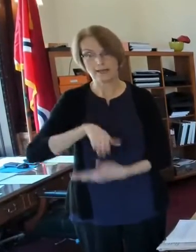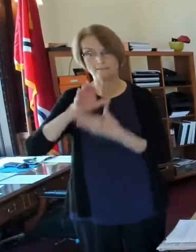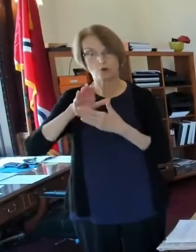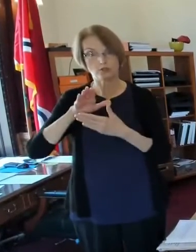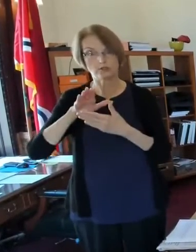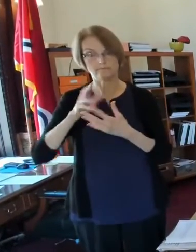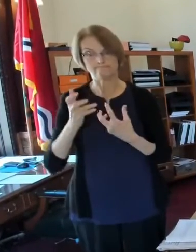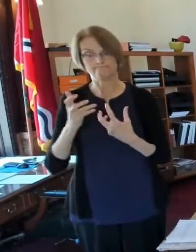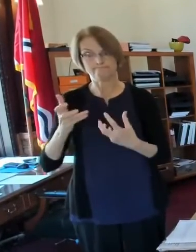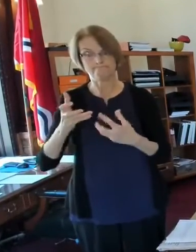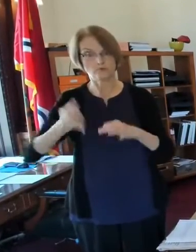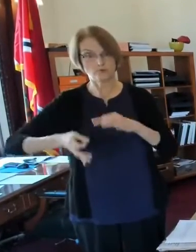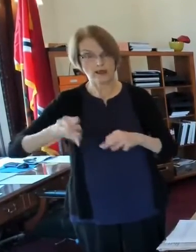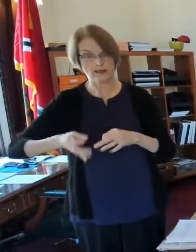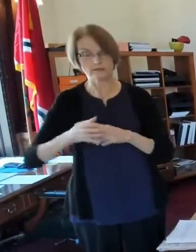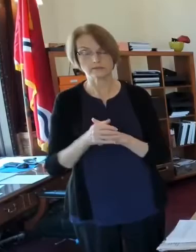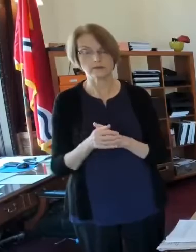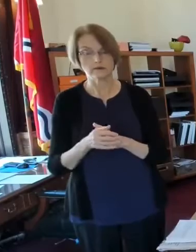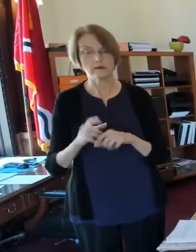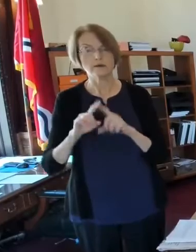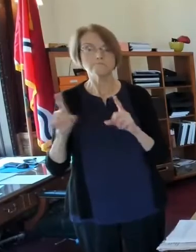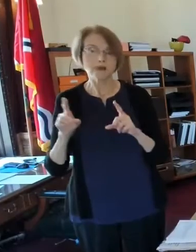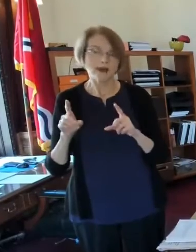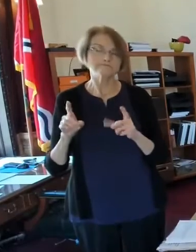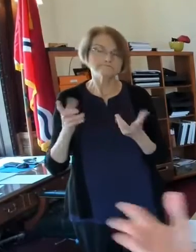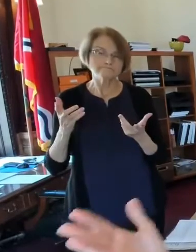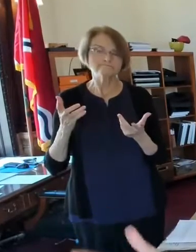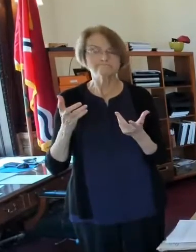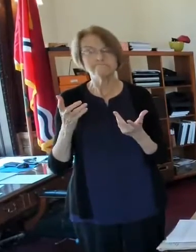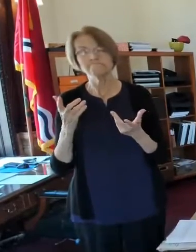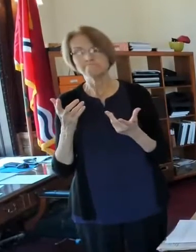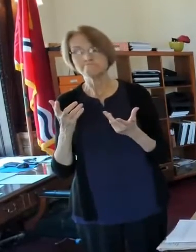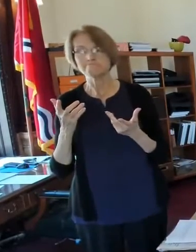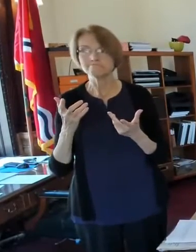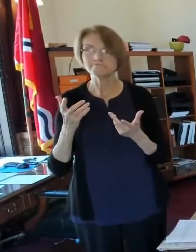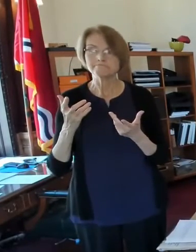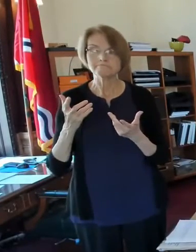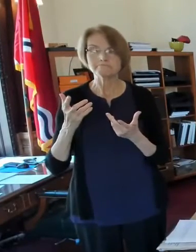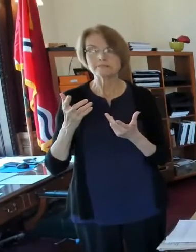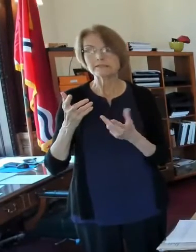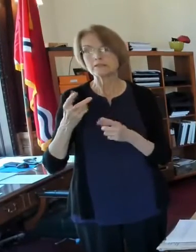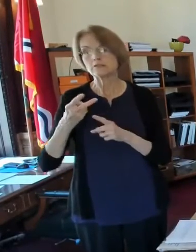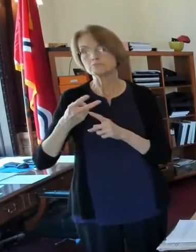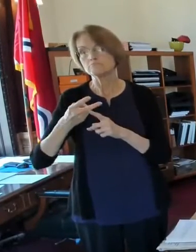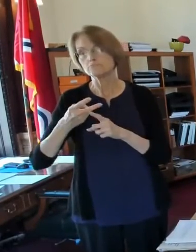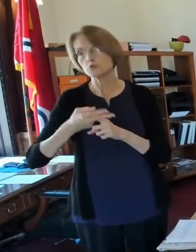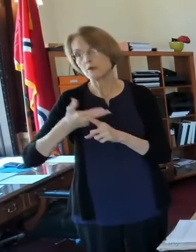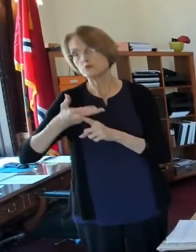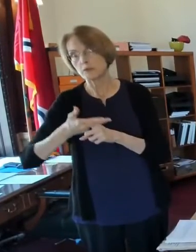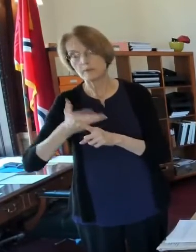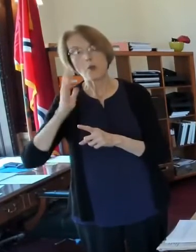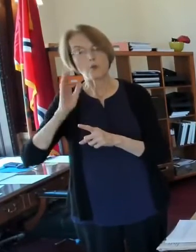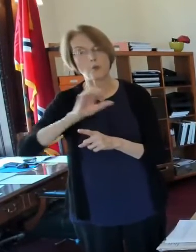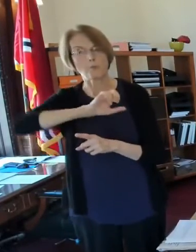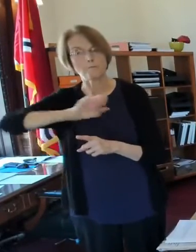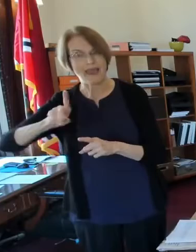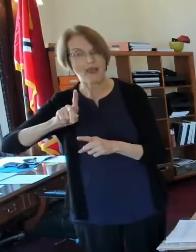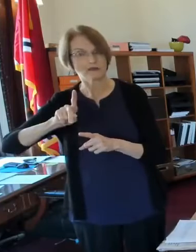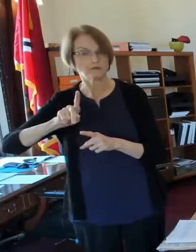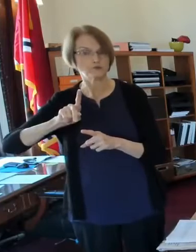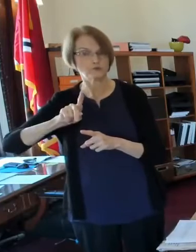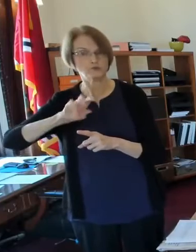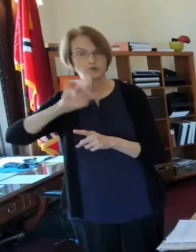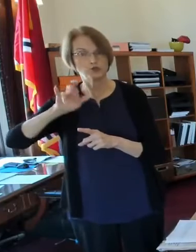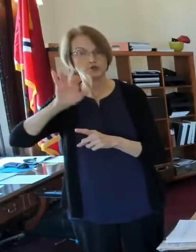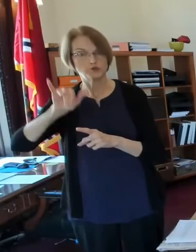it's likely that, you know, there will be some within the next couple of months. And so they are still noticing up